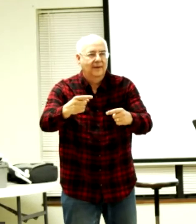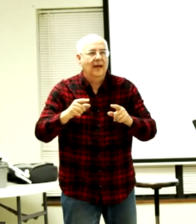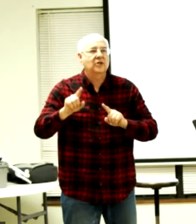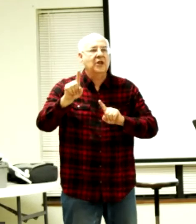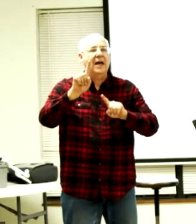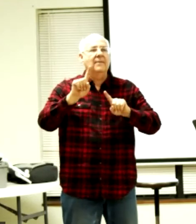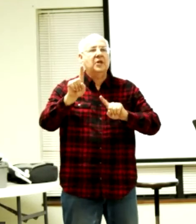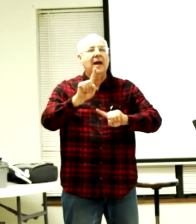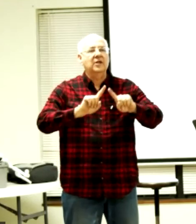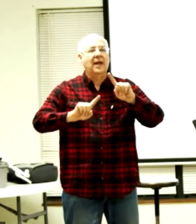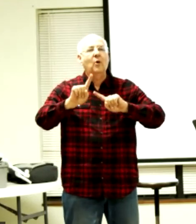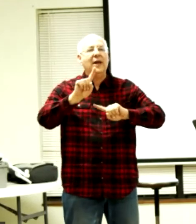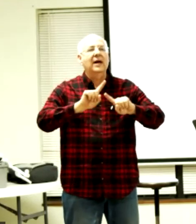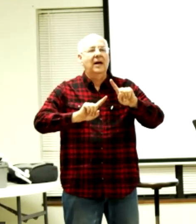And sign is like pointing up.